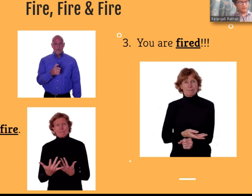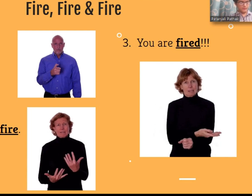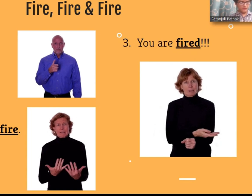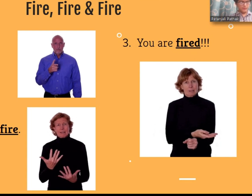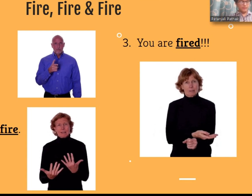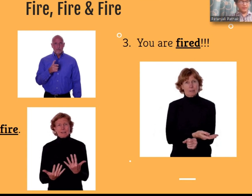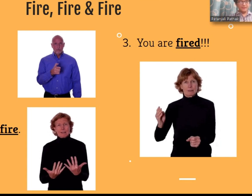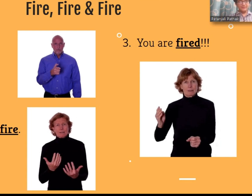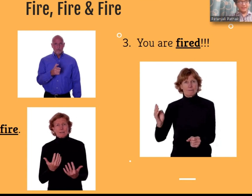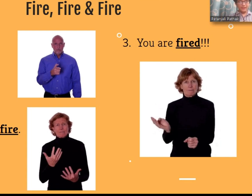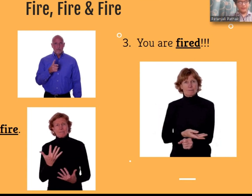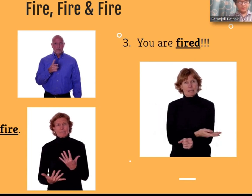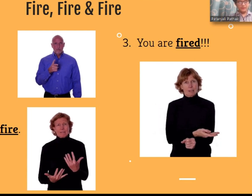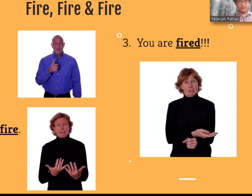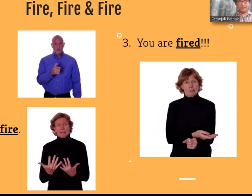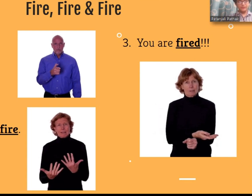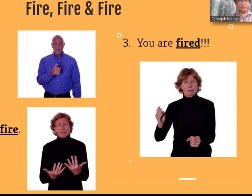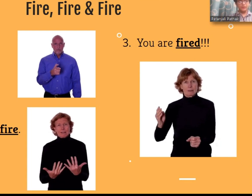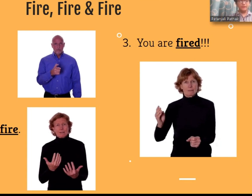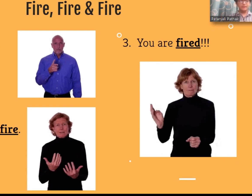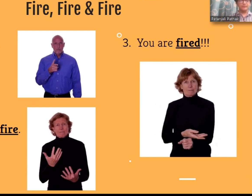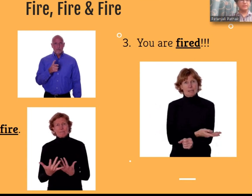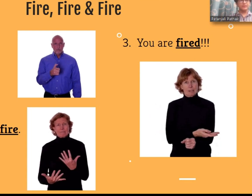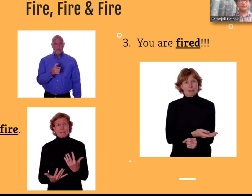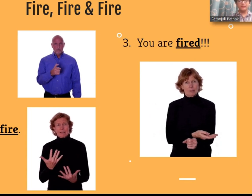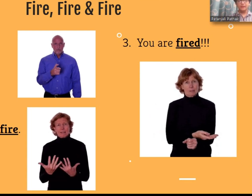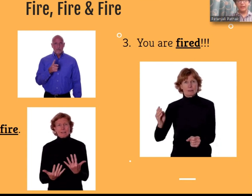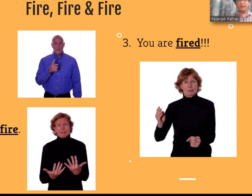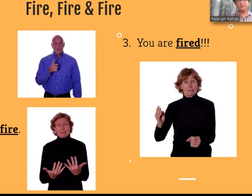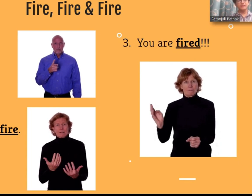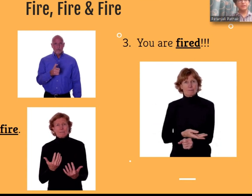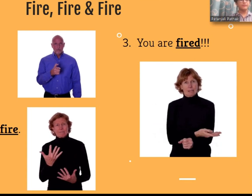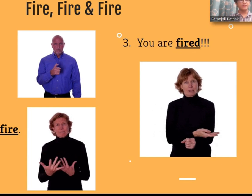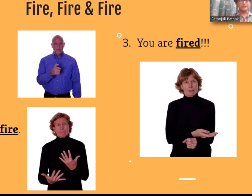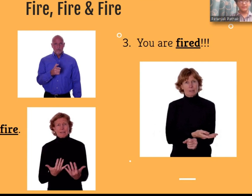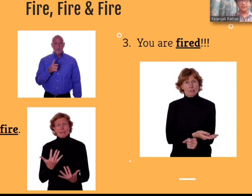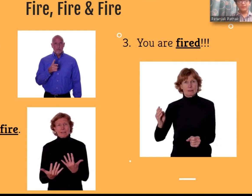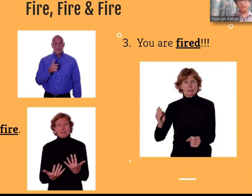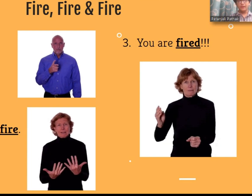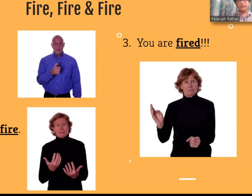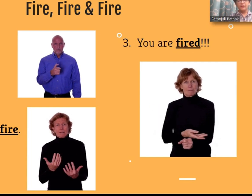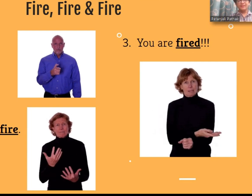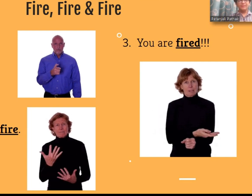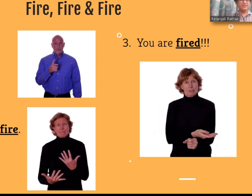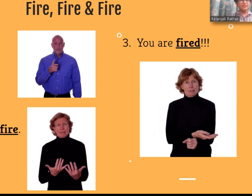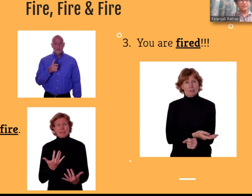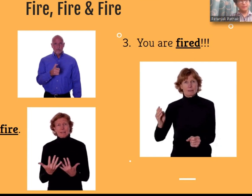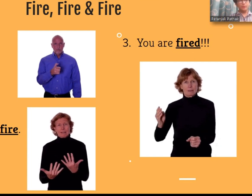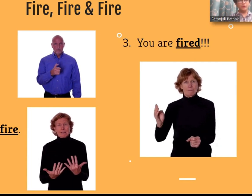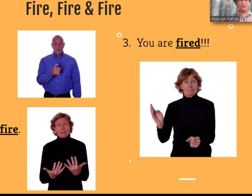But, in sign language, each one of these meanings has a different sign. They mean, they more or less